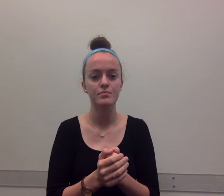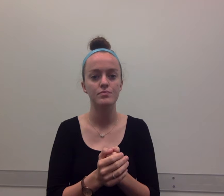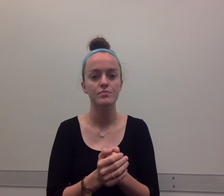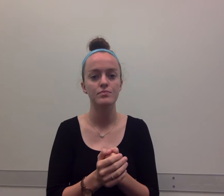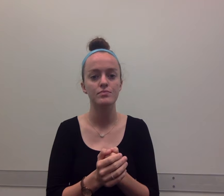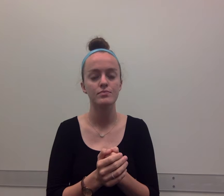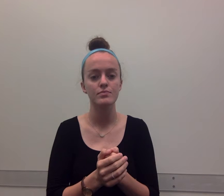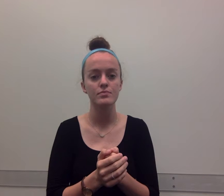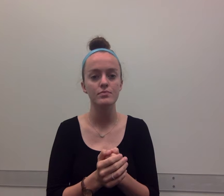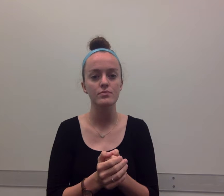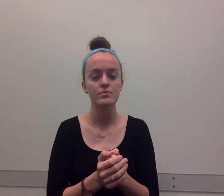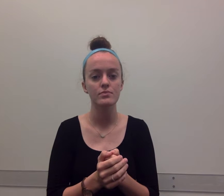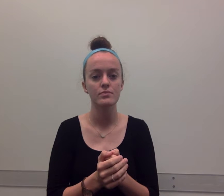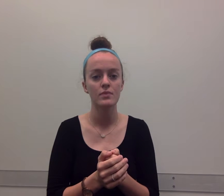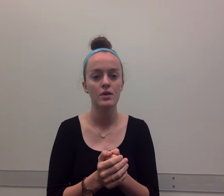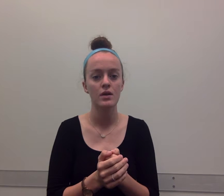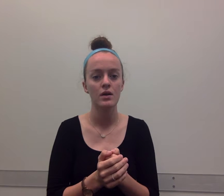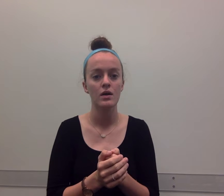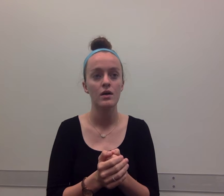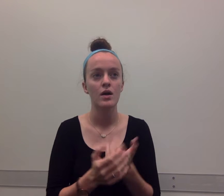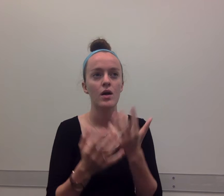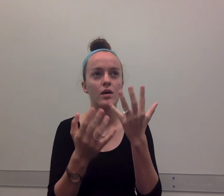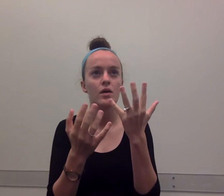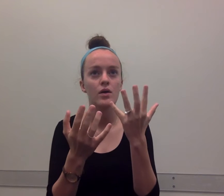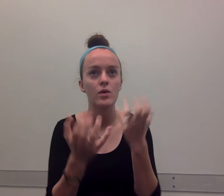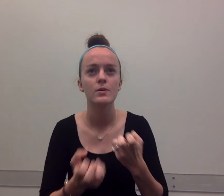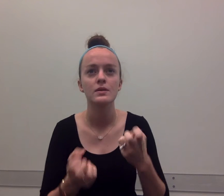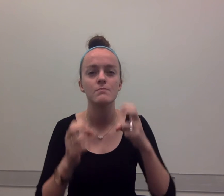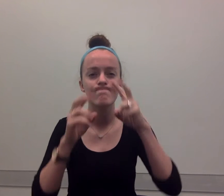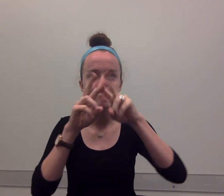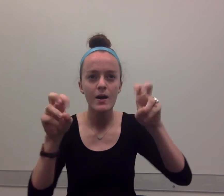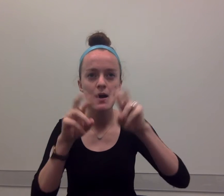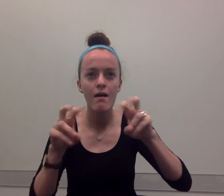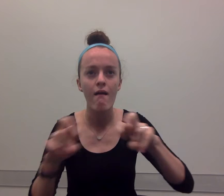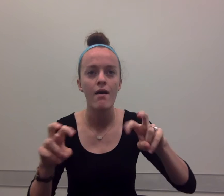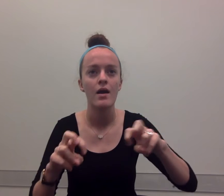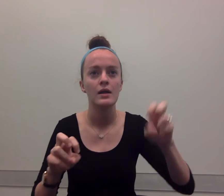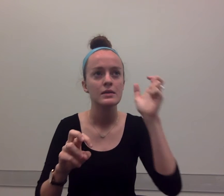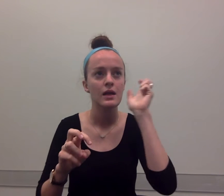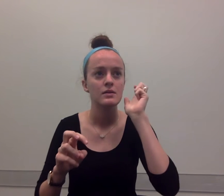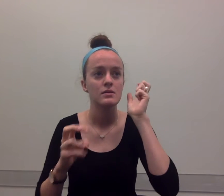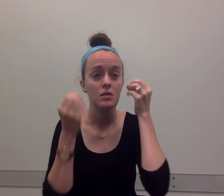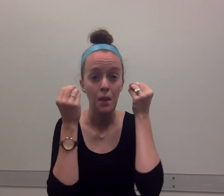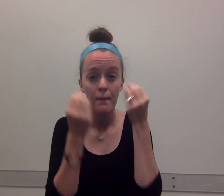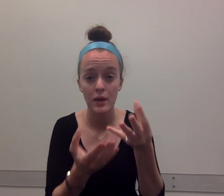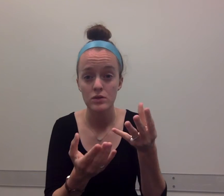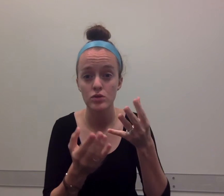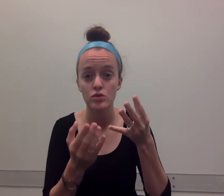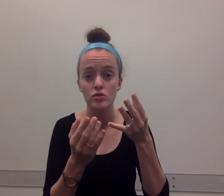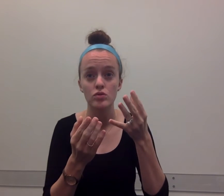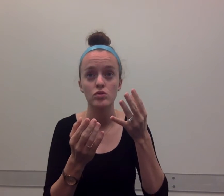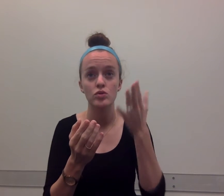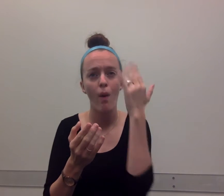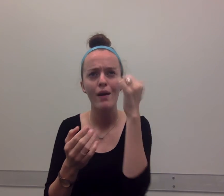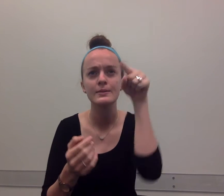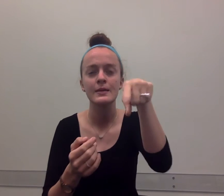statute or a ruling so that somebody else understands it. And to me, I think that's very similar to what sign language interpreters or any